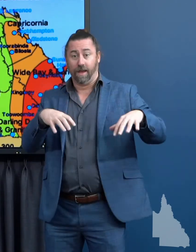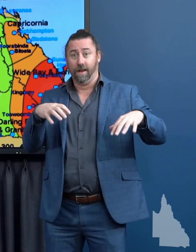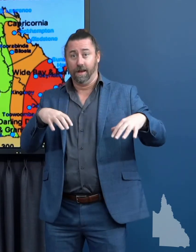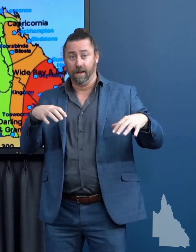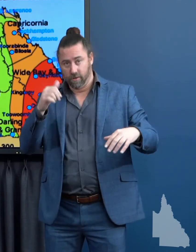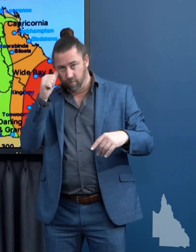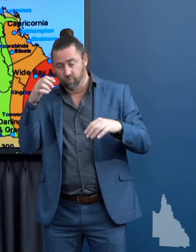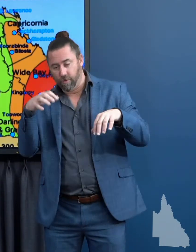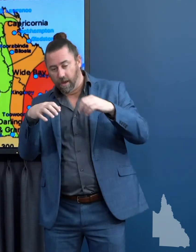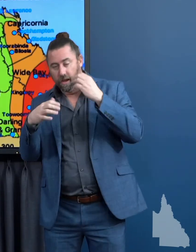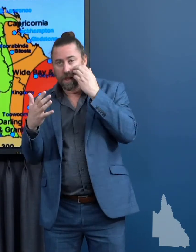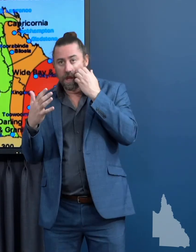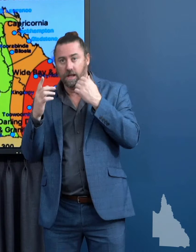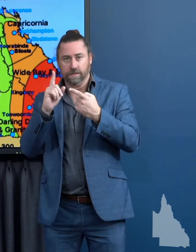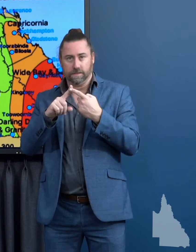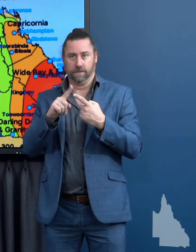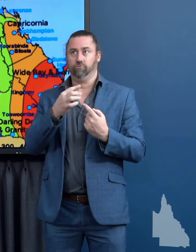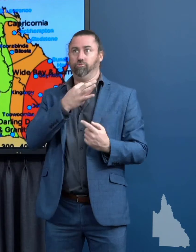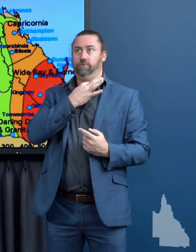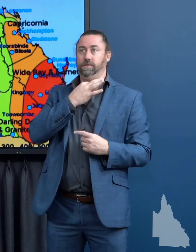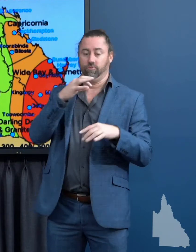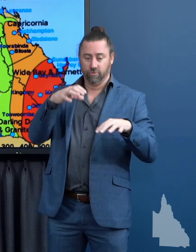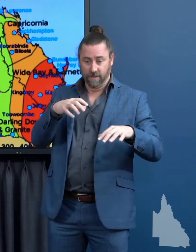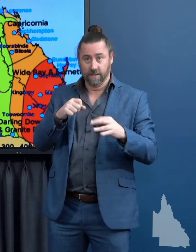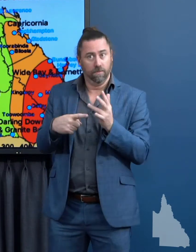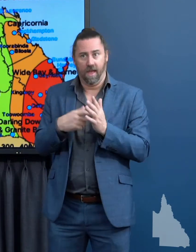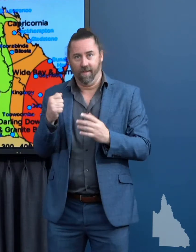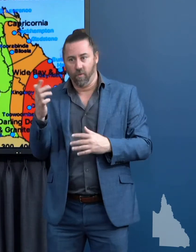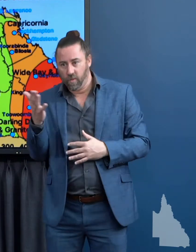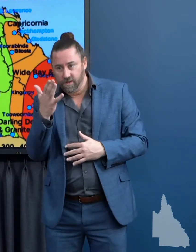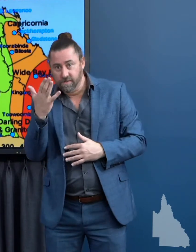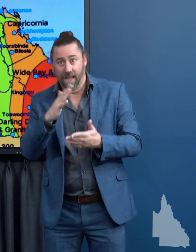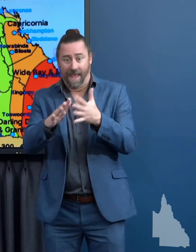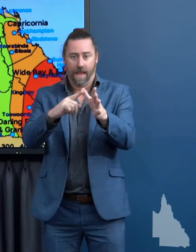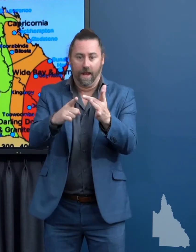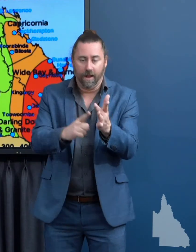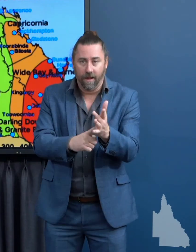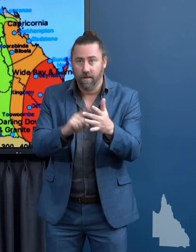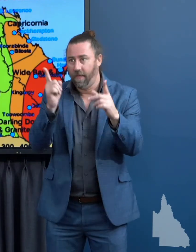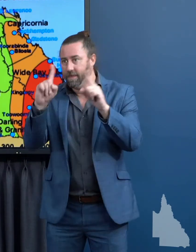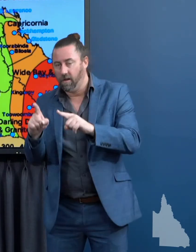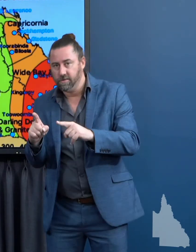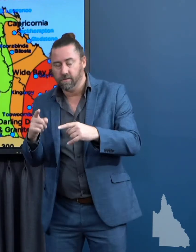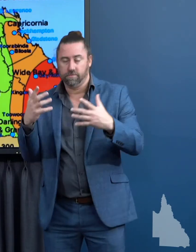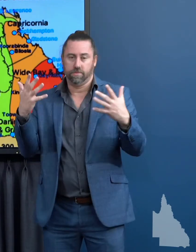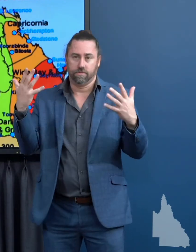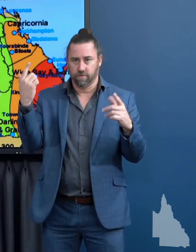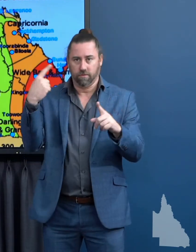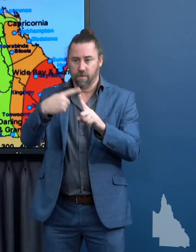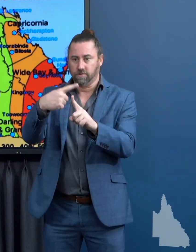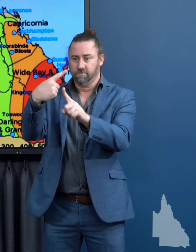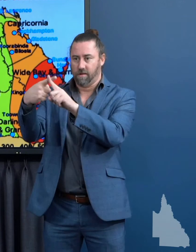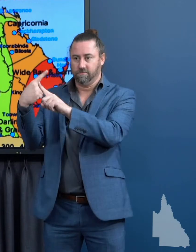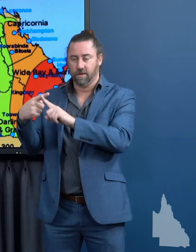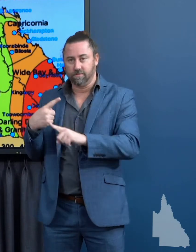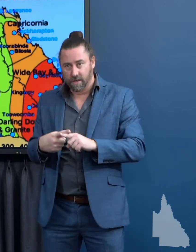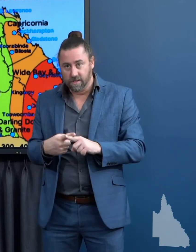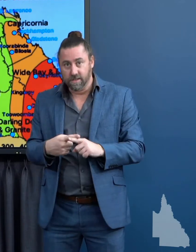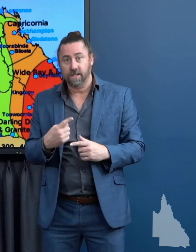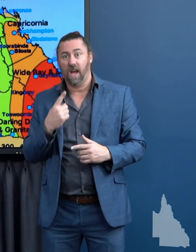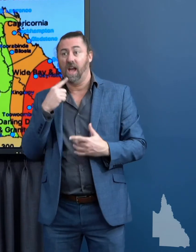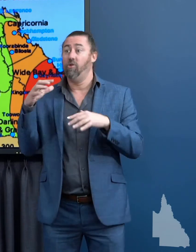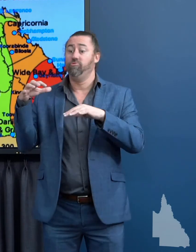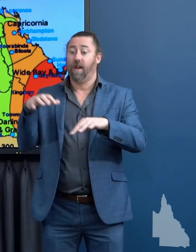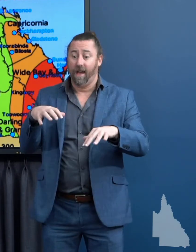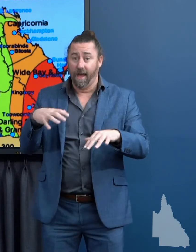though the rainfall is still posing an incredible threat. So due to the rainfall, we've seen renewed rises.